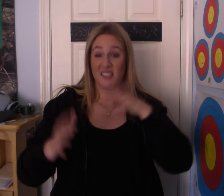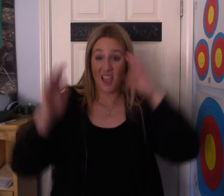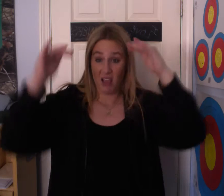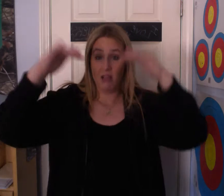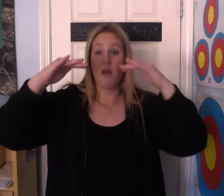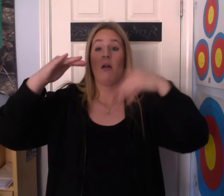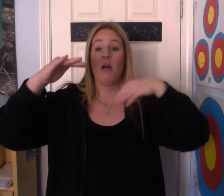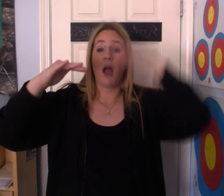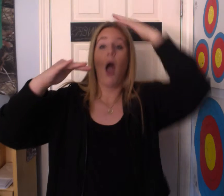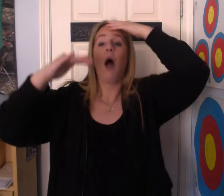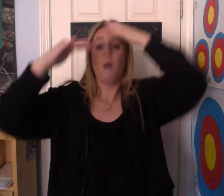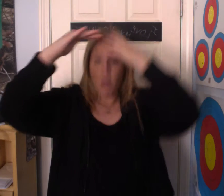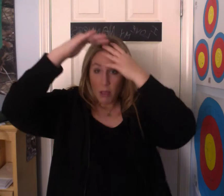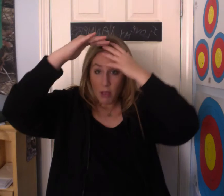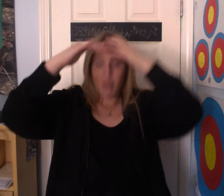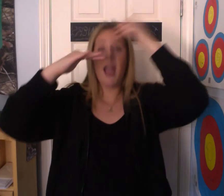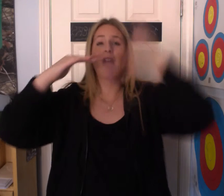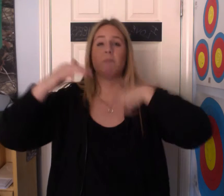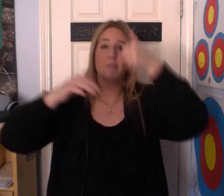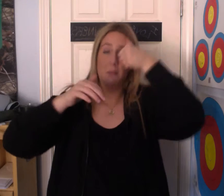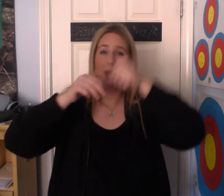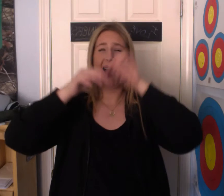water burning my eyes and thinking, it's working, it's working!